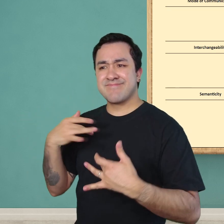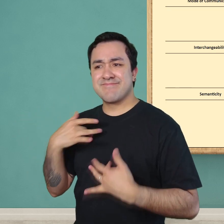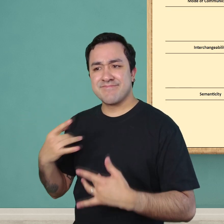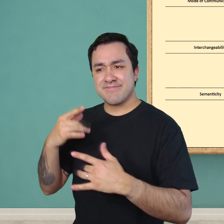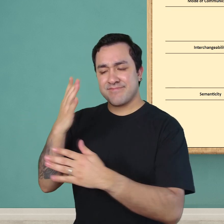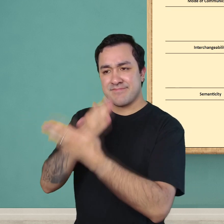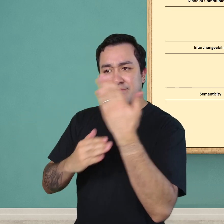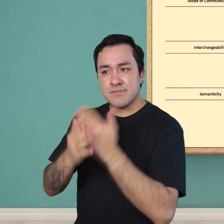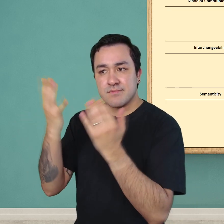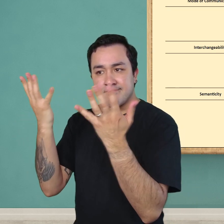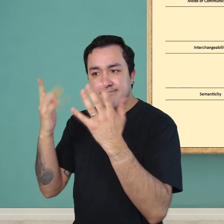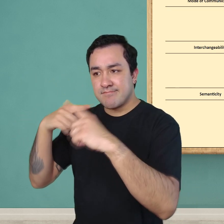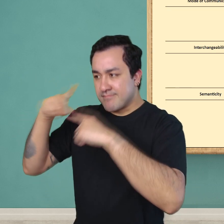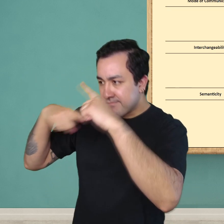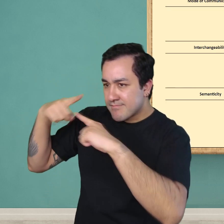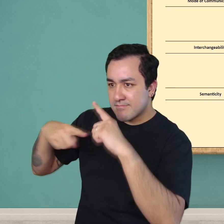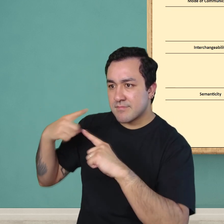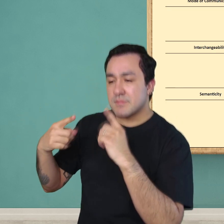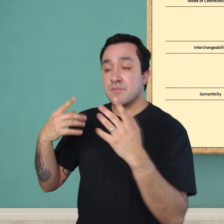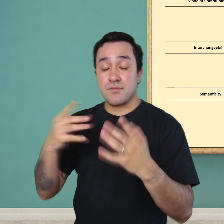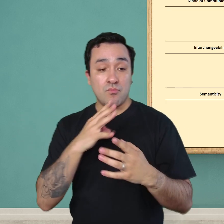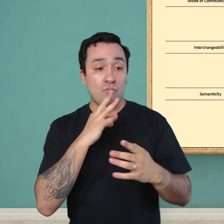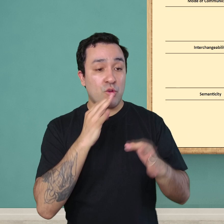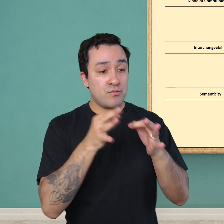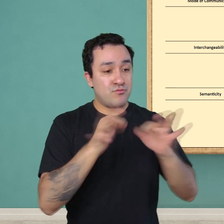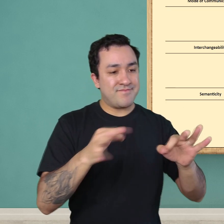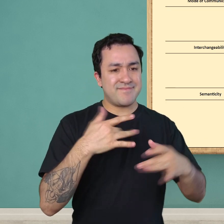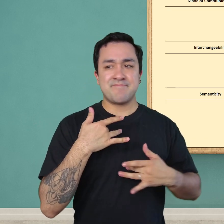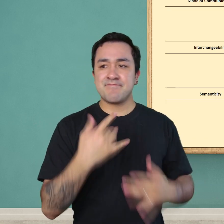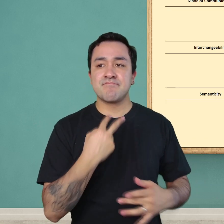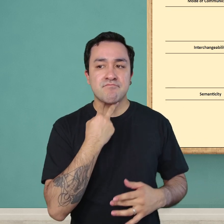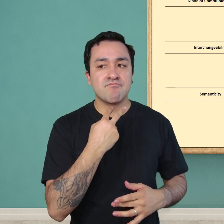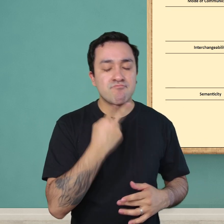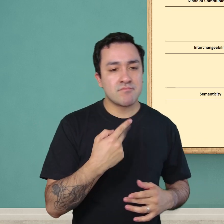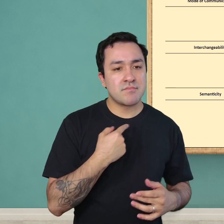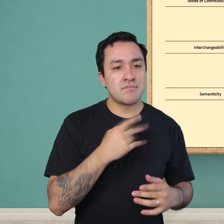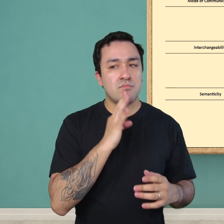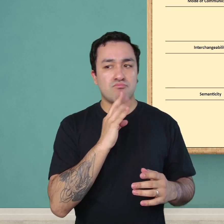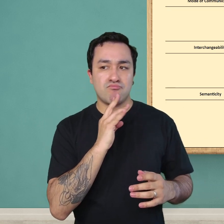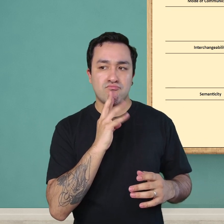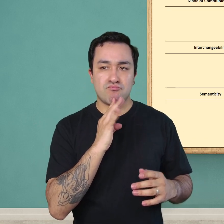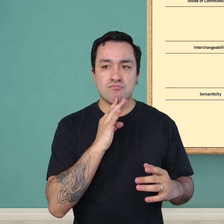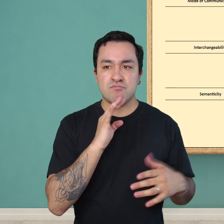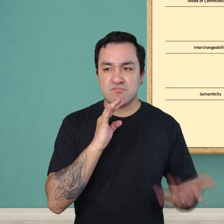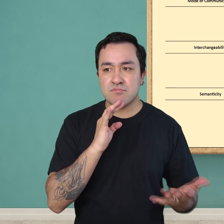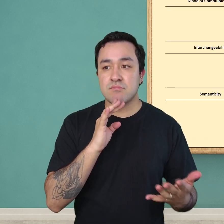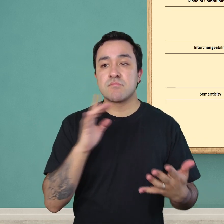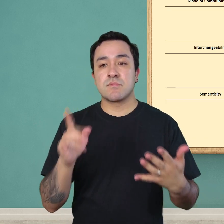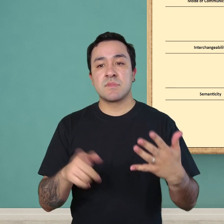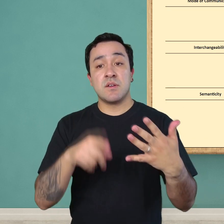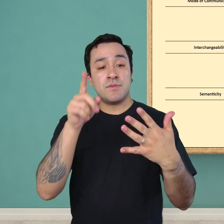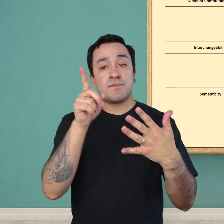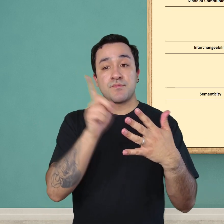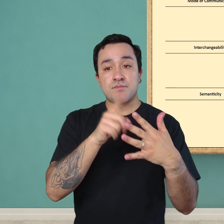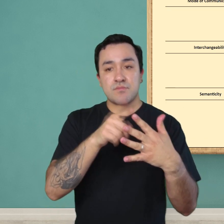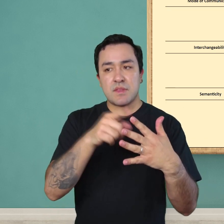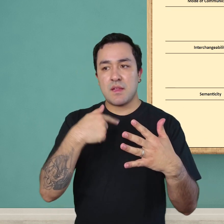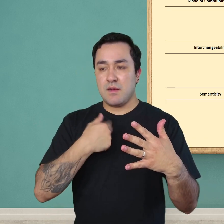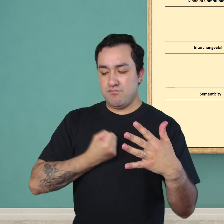language. Sign languages typically use hands and spoken languages typically use the voice. Second, I can